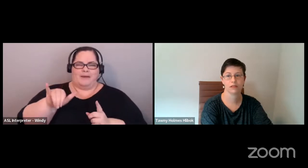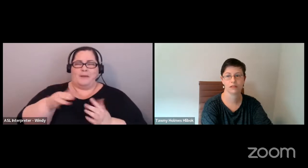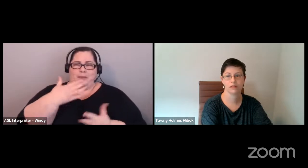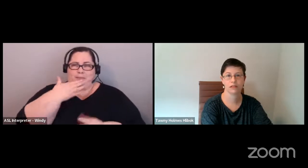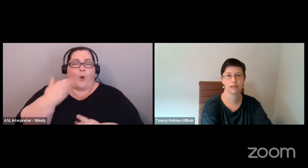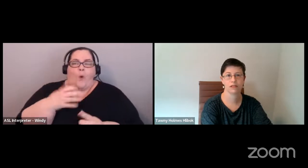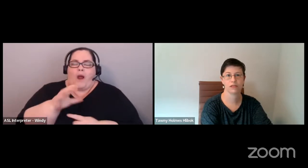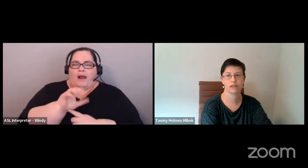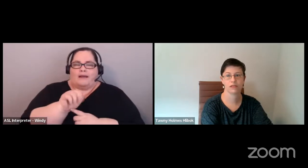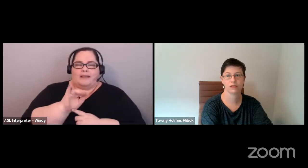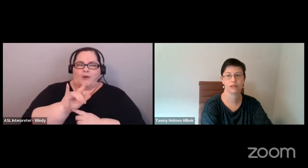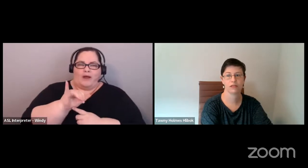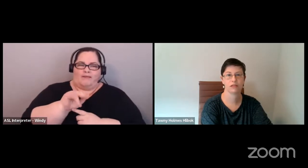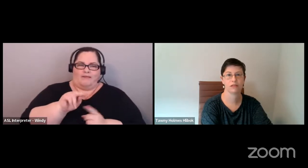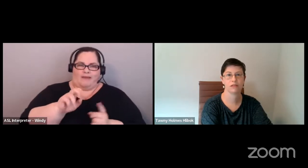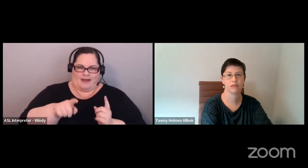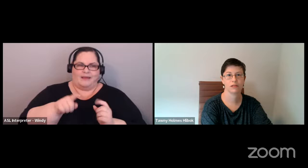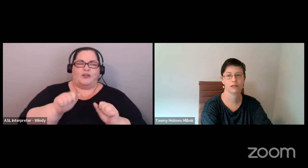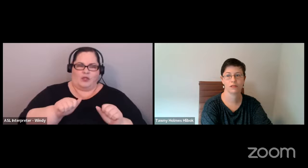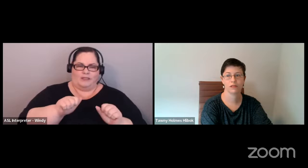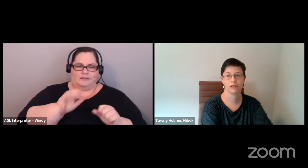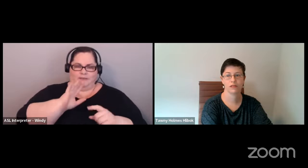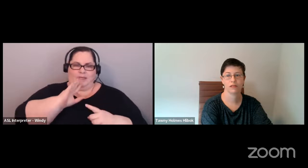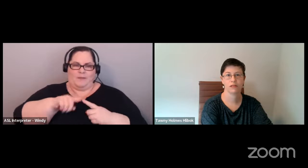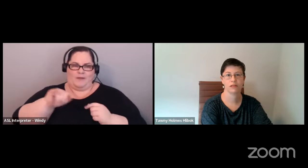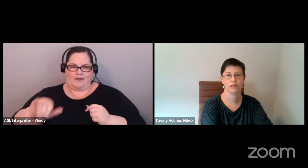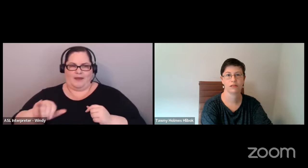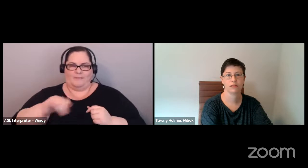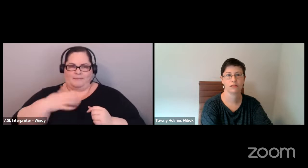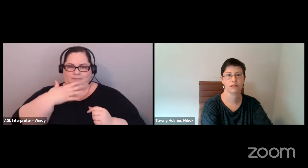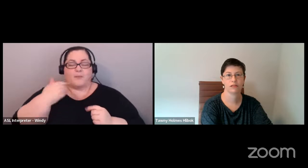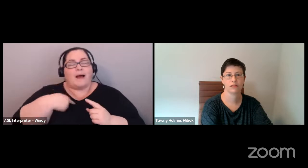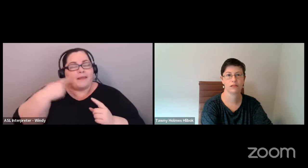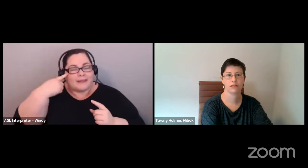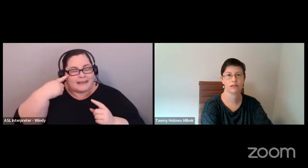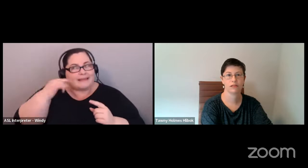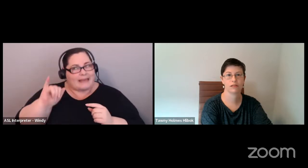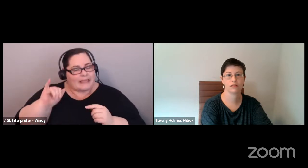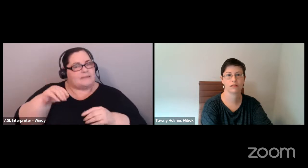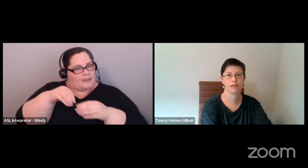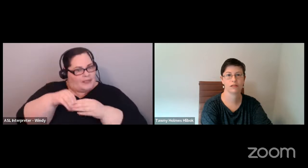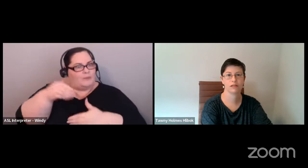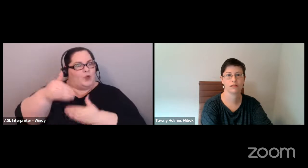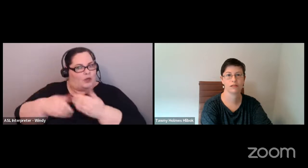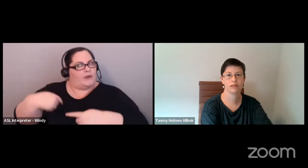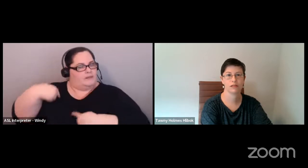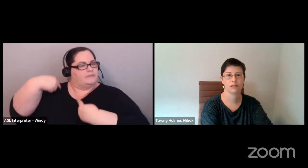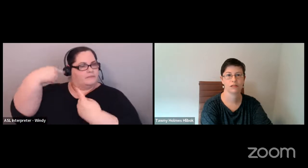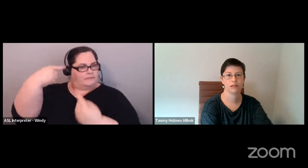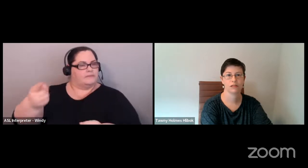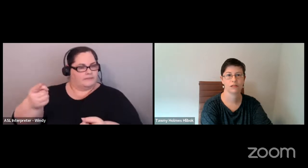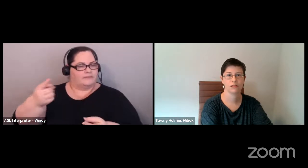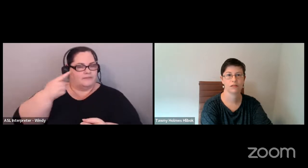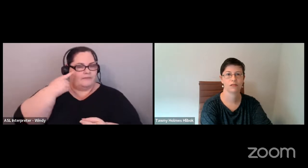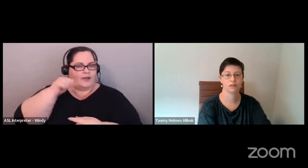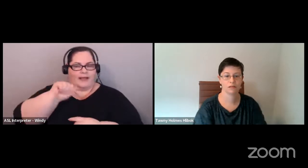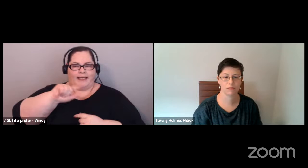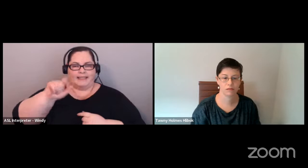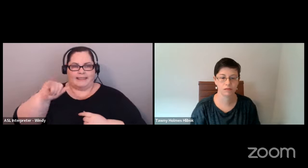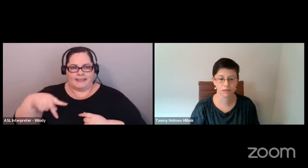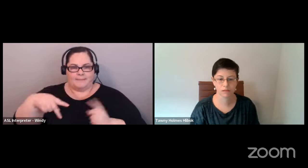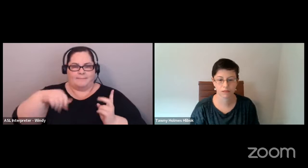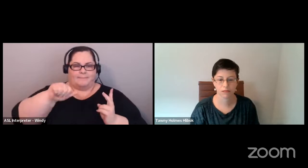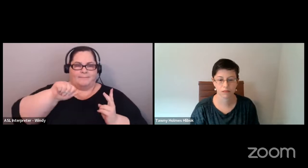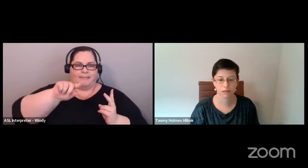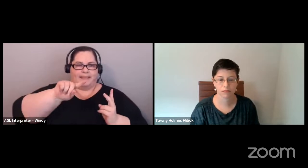even Caroline could speak to that, but I think that's something that's been in progress for a while now for AZIP and